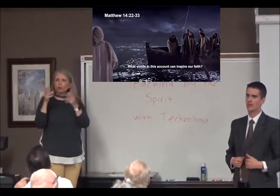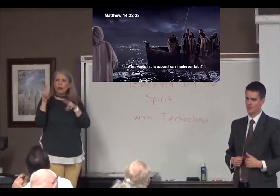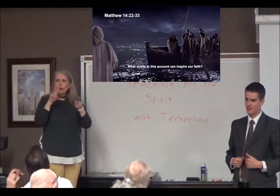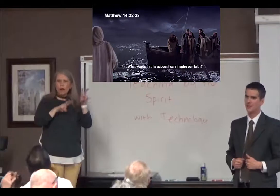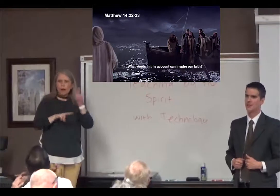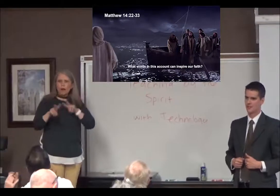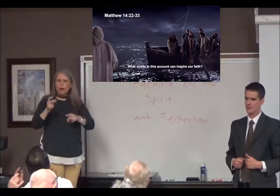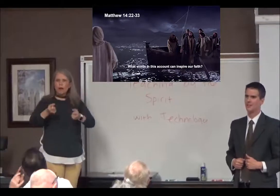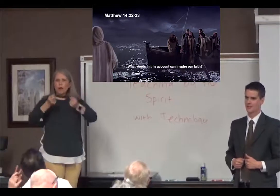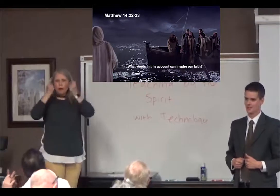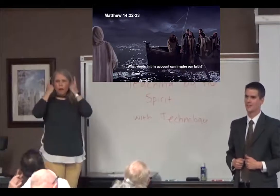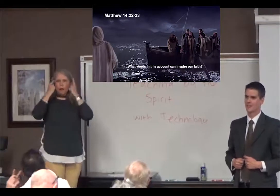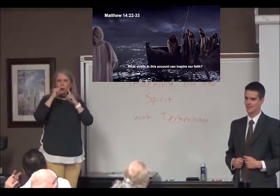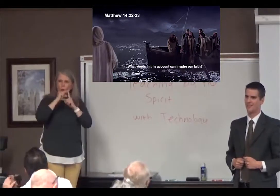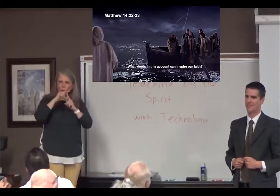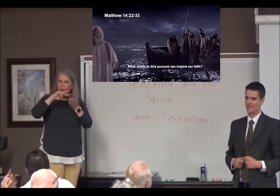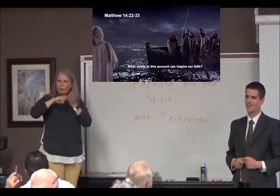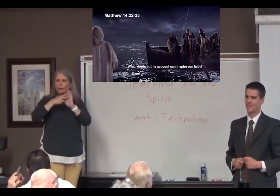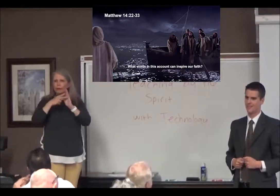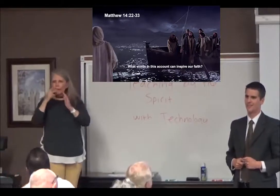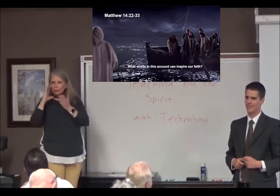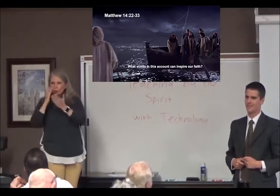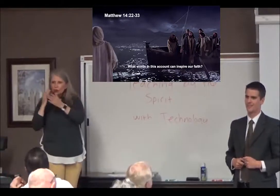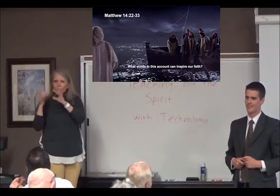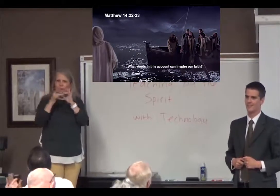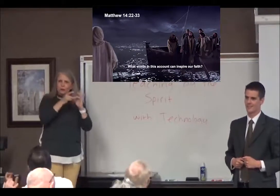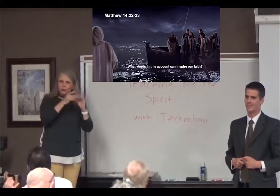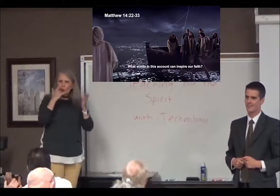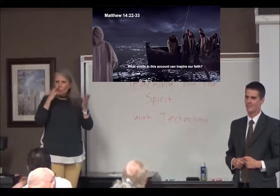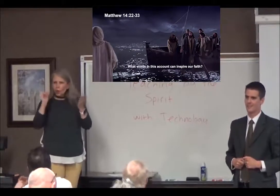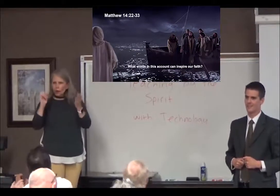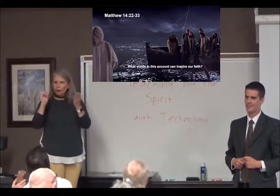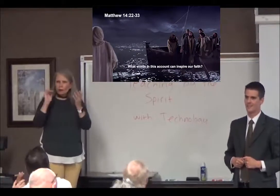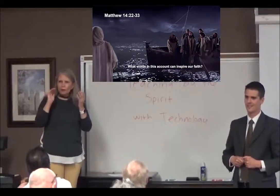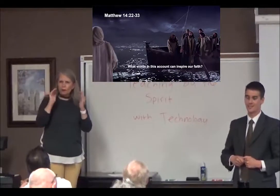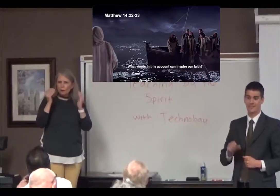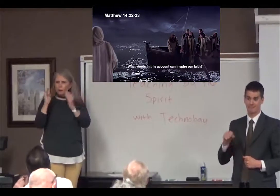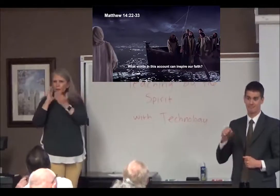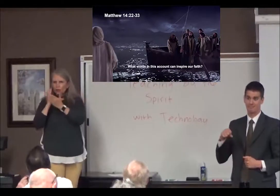how I could sign that, how I could visualize that with pictures.